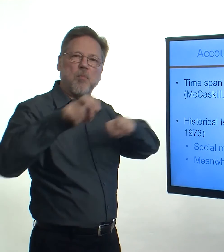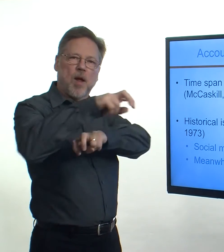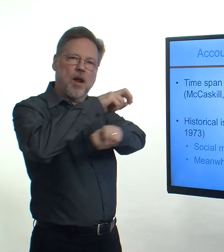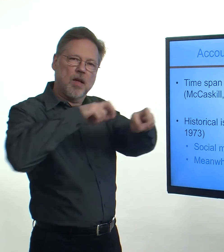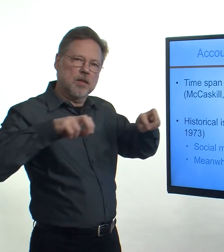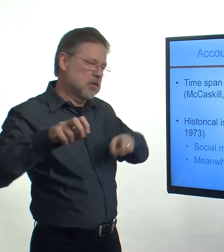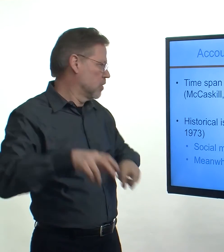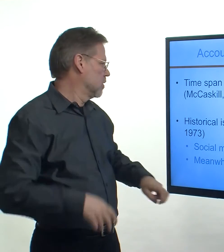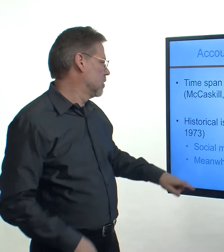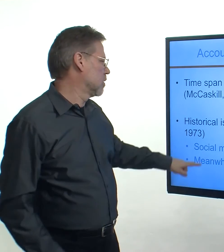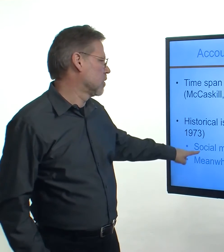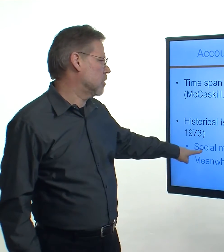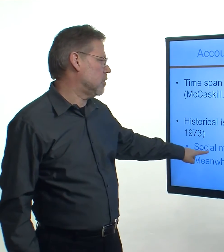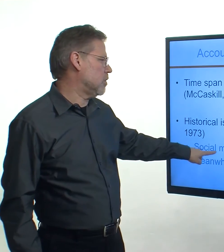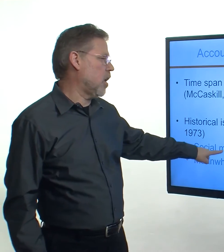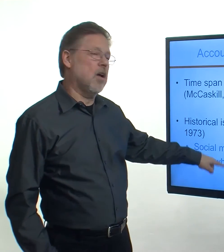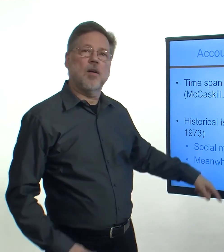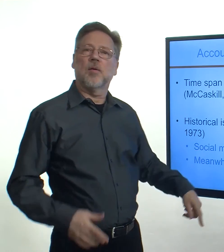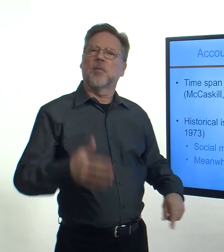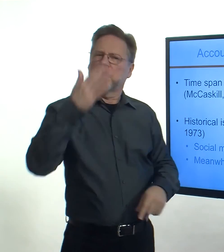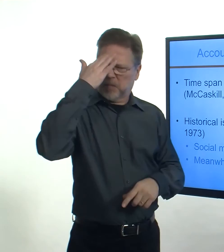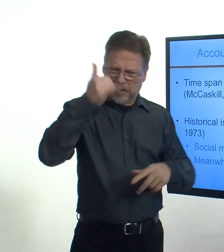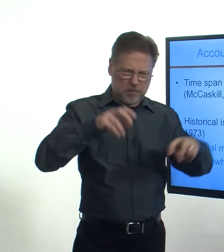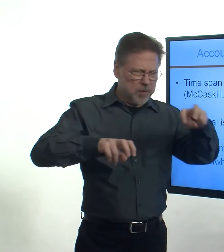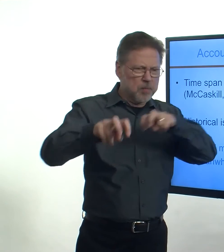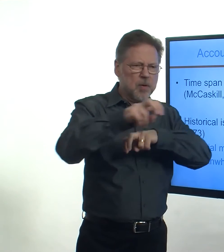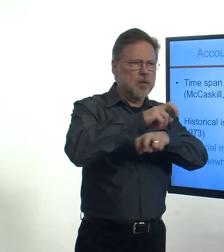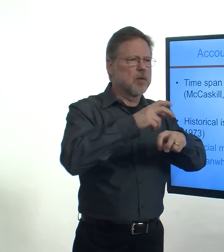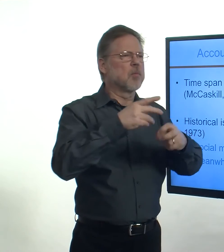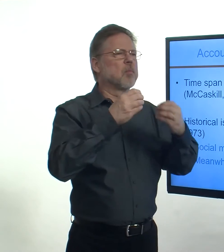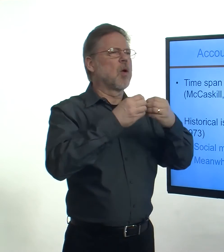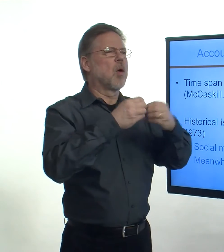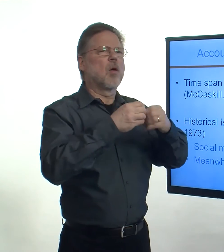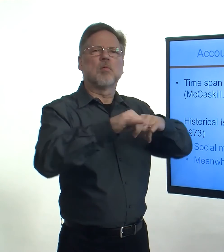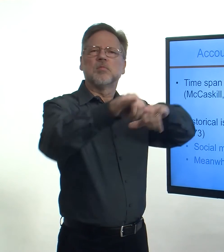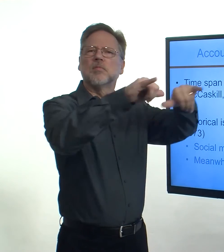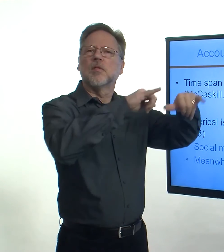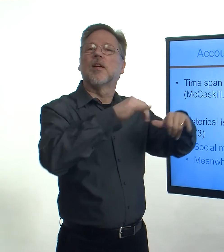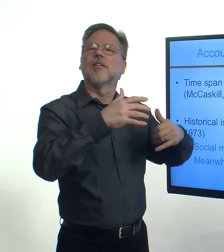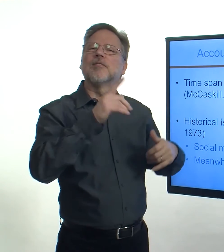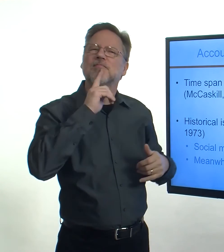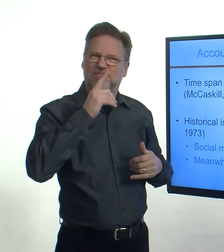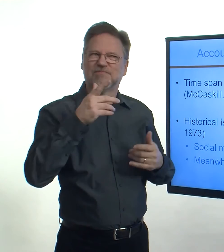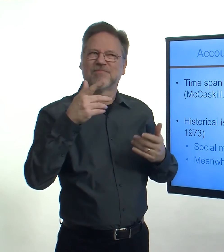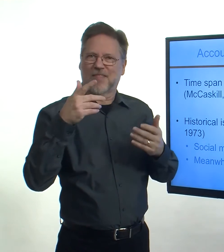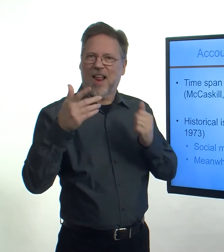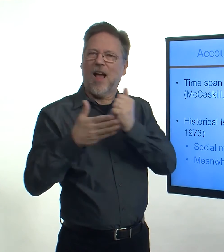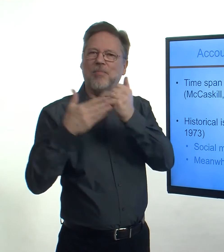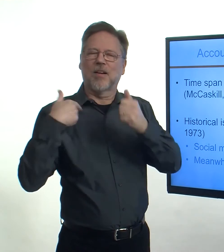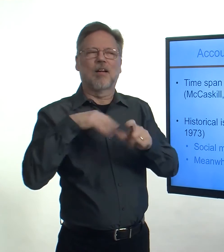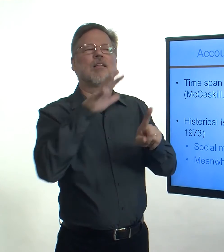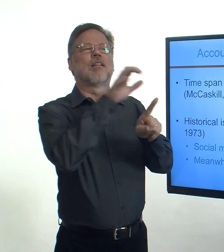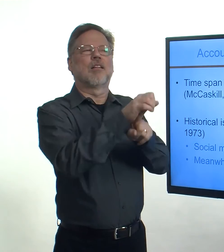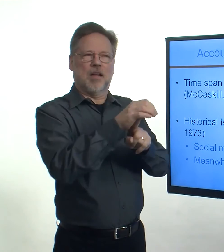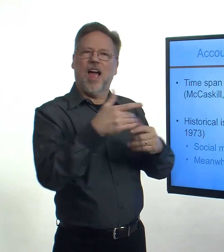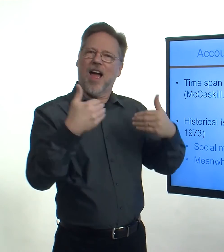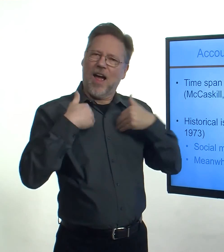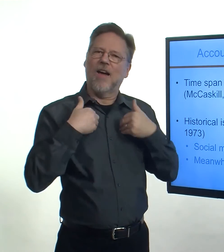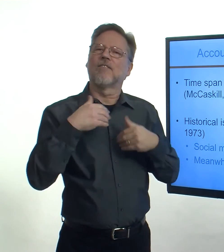Social mobility is the transience I just described. Mobility results in increased standardization because it allows for exposure